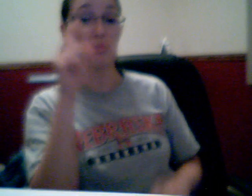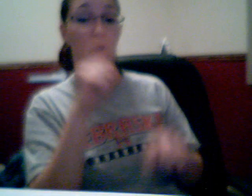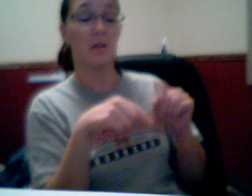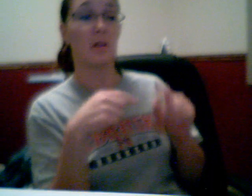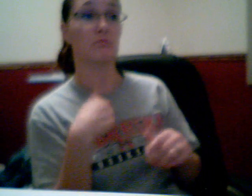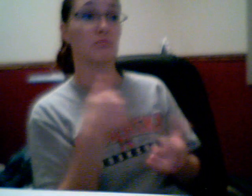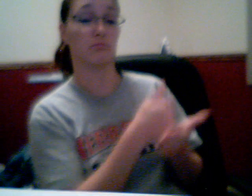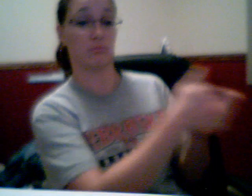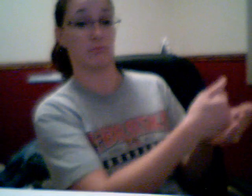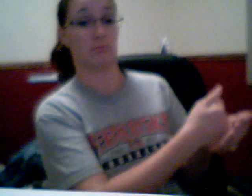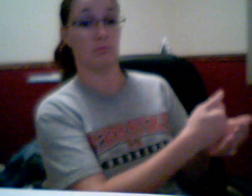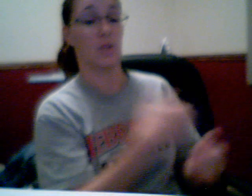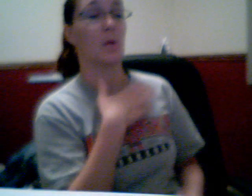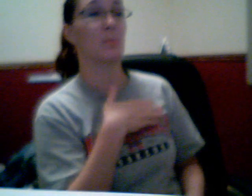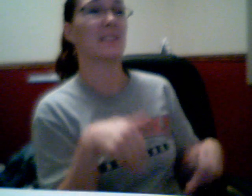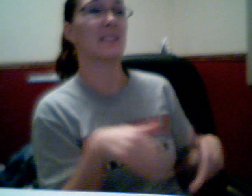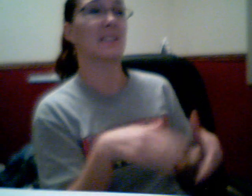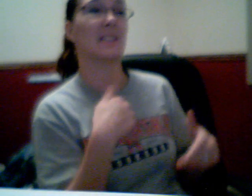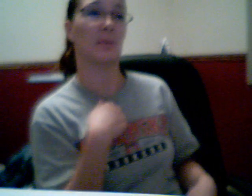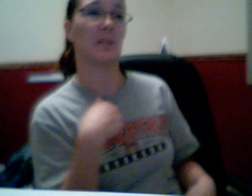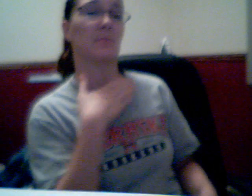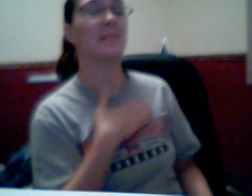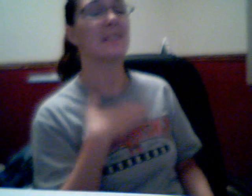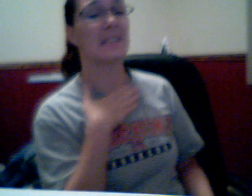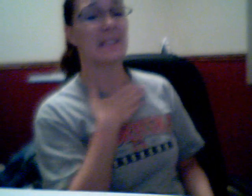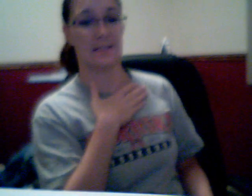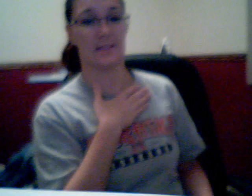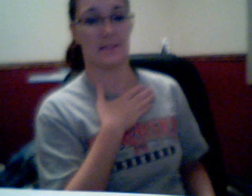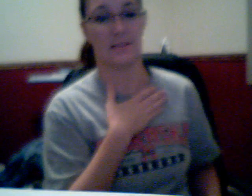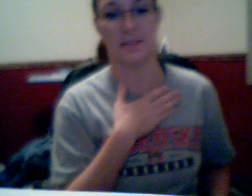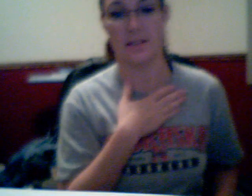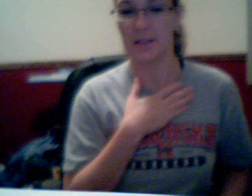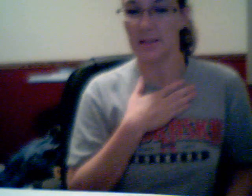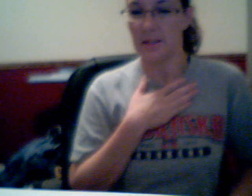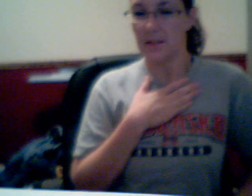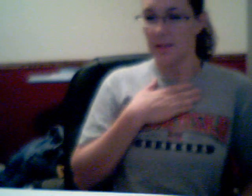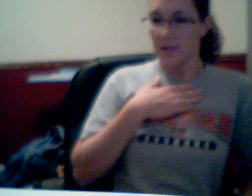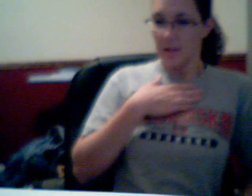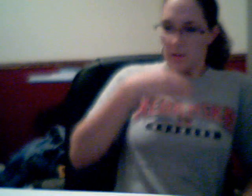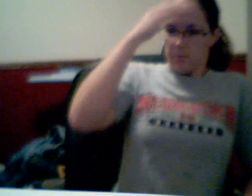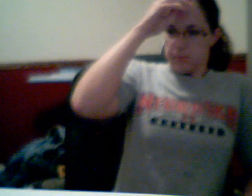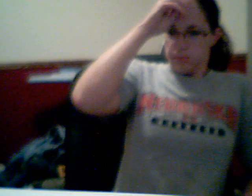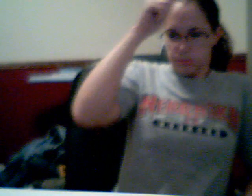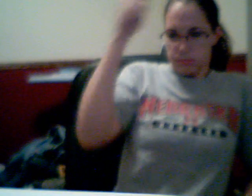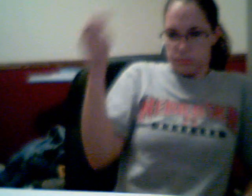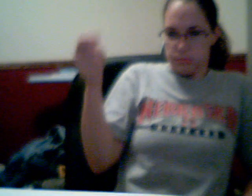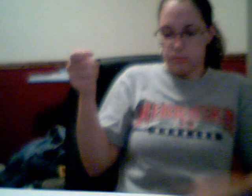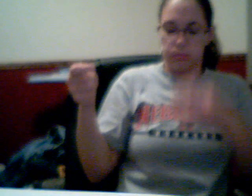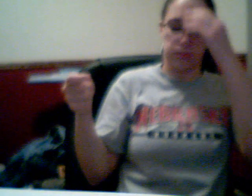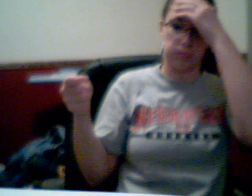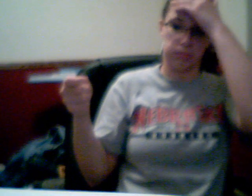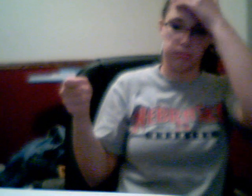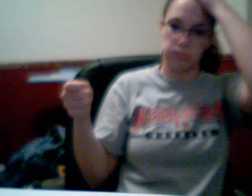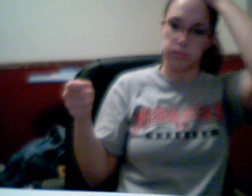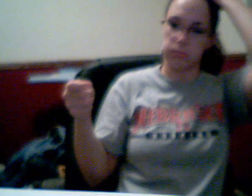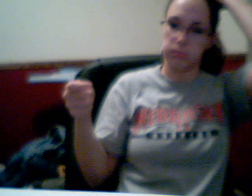end and letting the wind blow through it. You're not very big or strong, little half-pint. I'm going on 14,